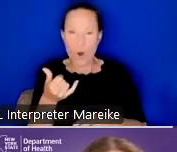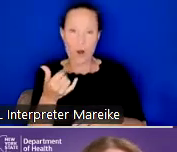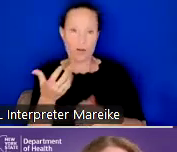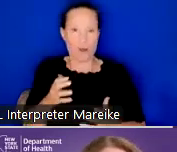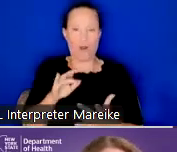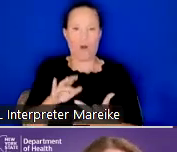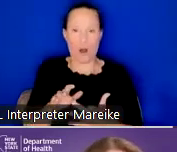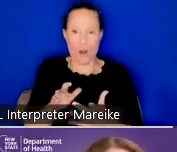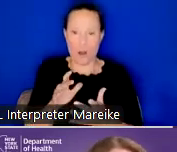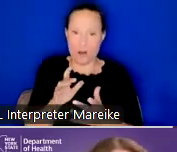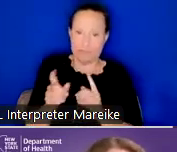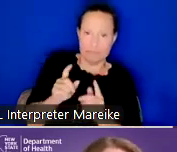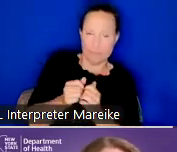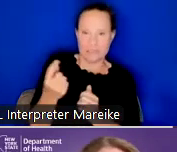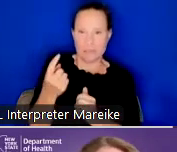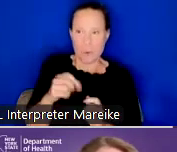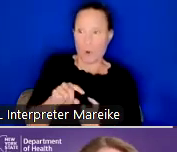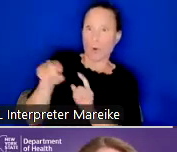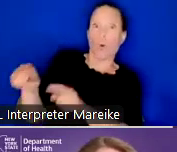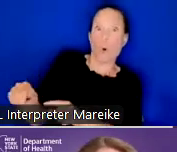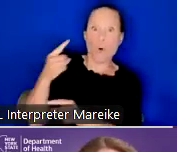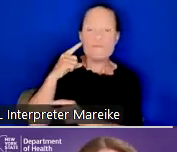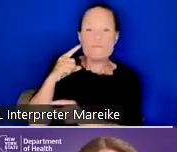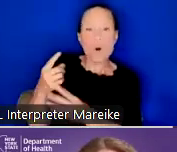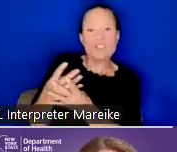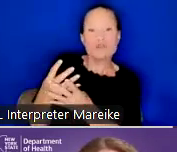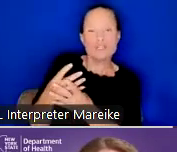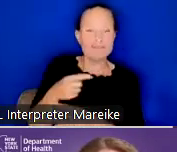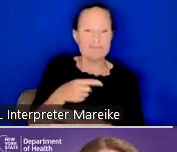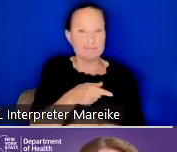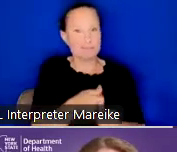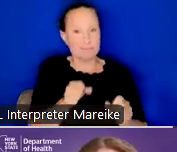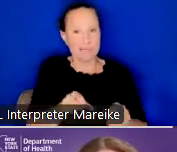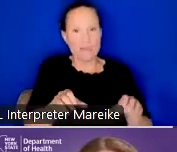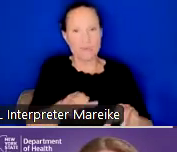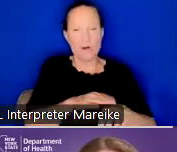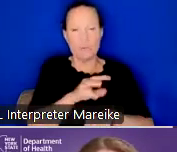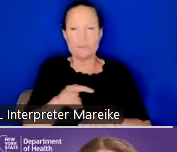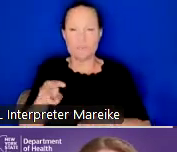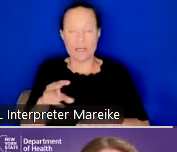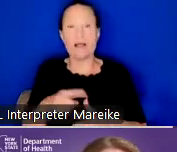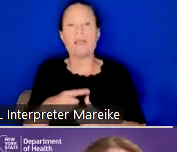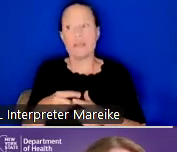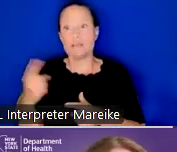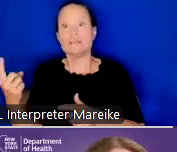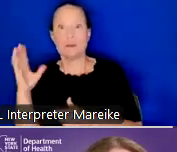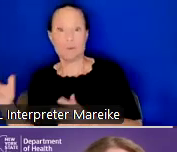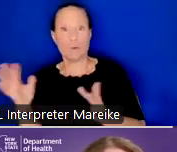talk to someone or go somewhere to be screened, they can just go right on the website and someone will reach out to them.